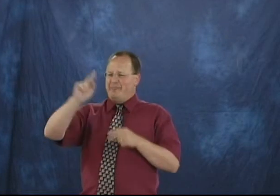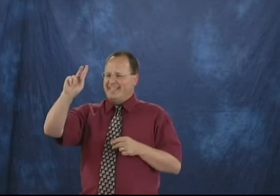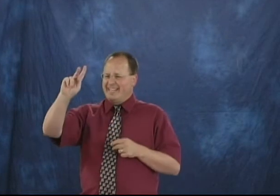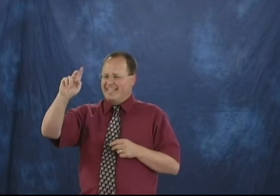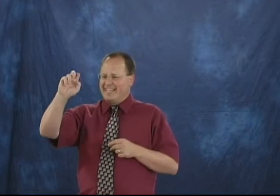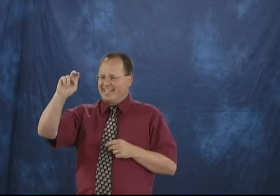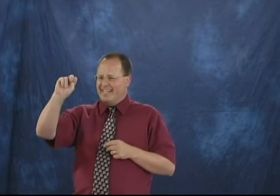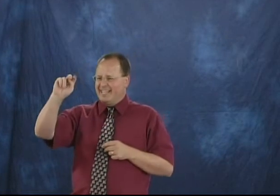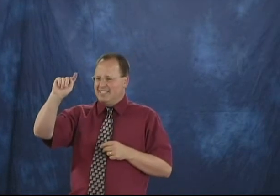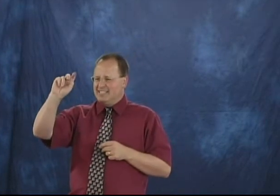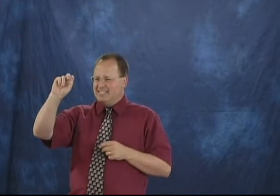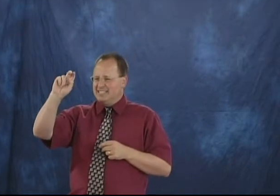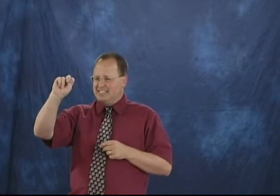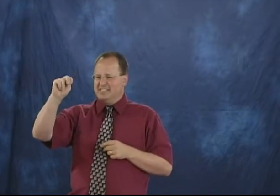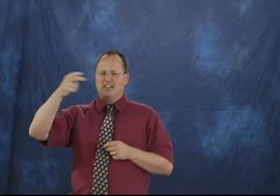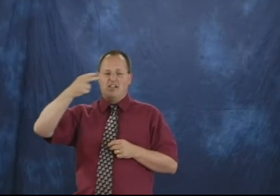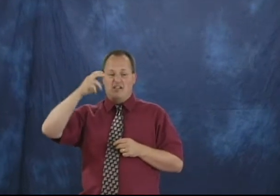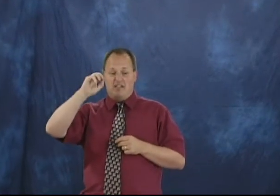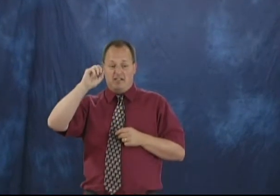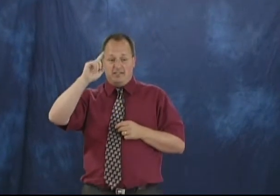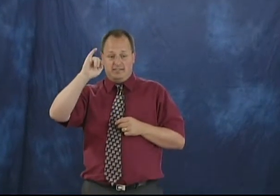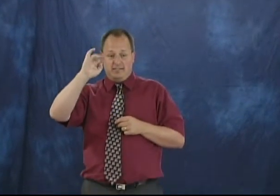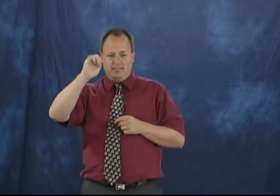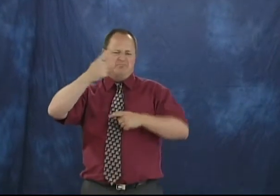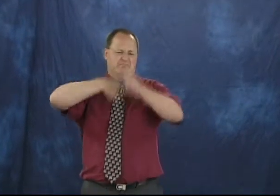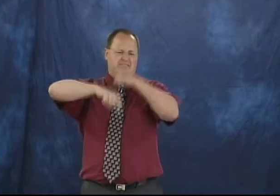Hello, my name is Kenton Hoxie.